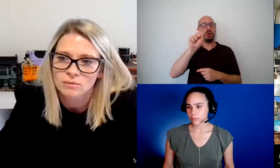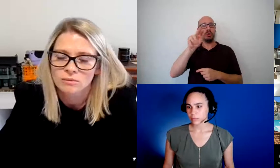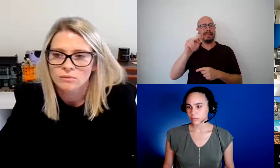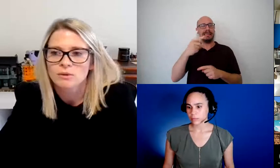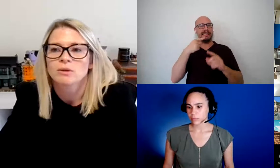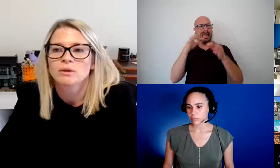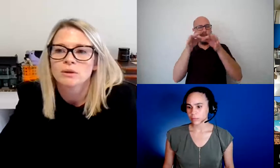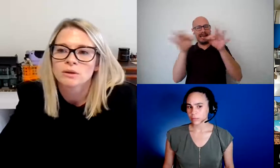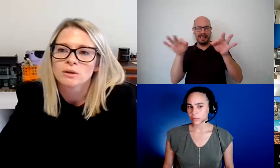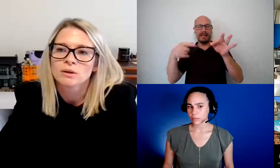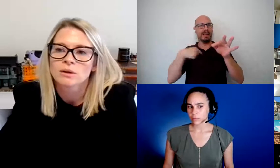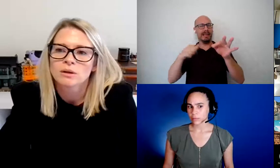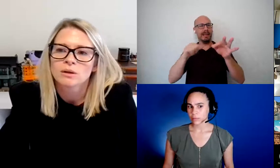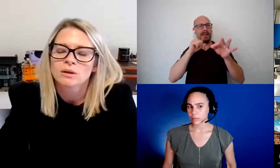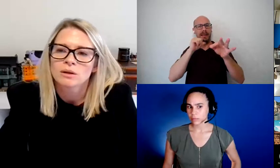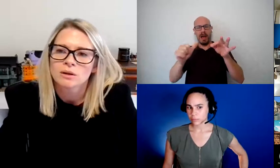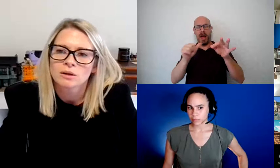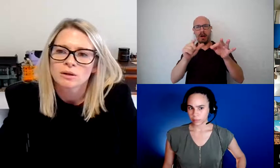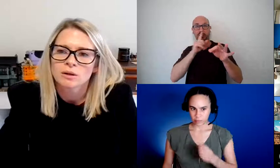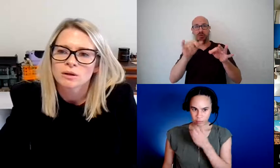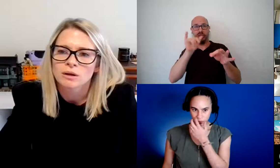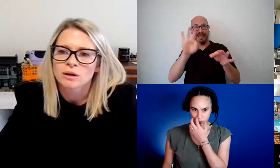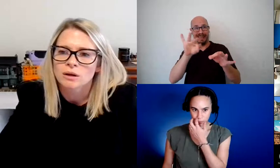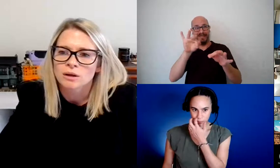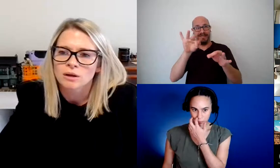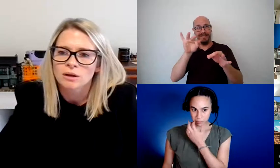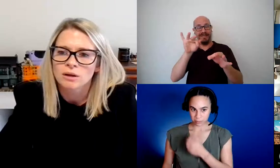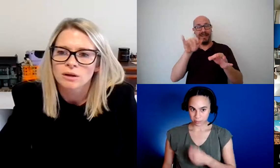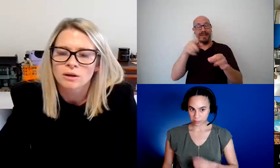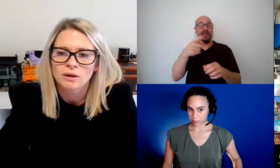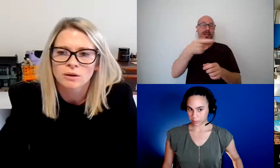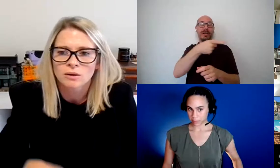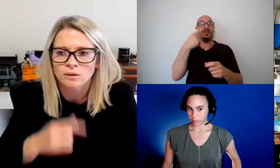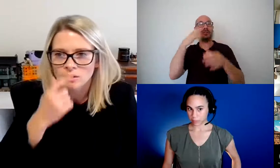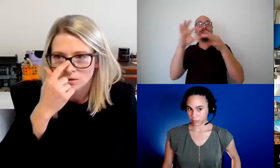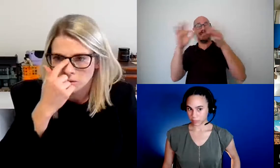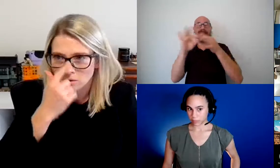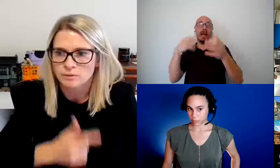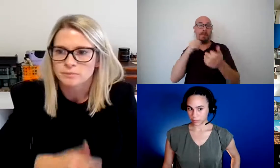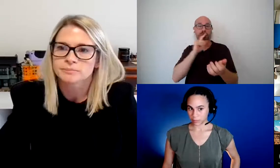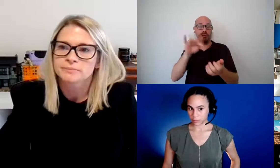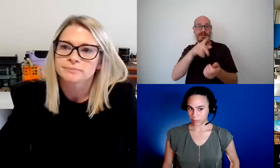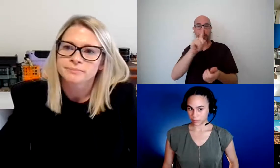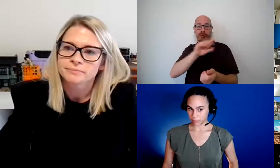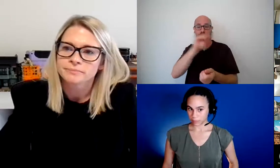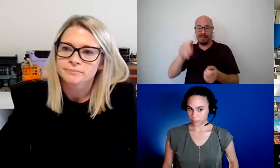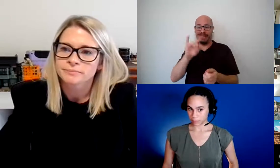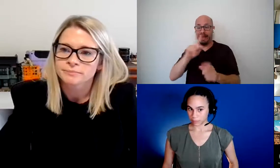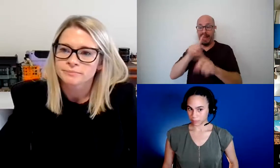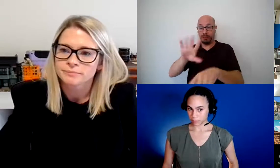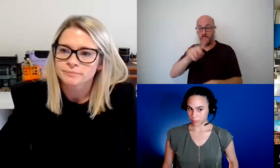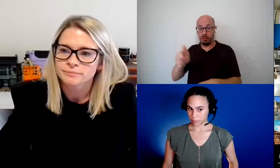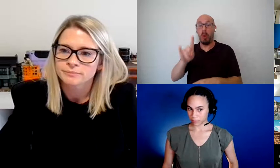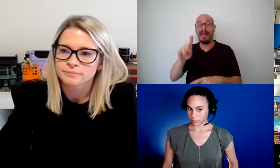100% answered your question, but I'm happy to read your question. It did. Okay. So, the next